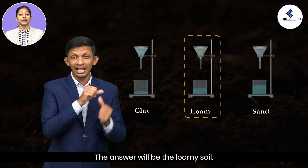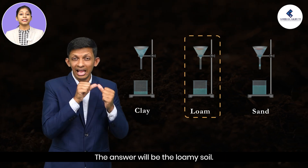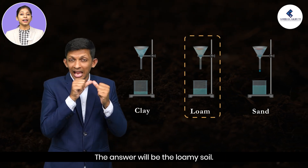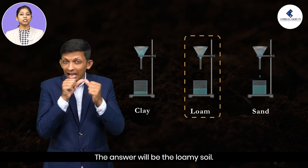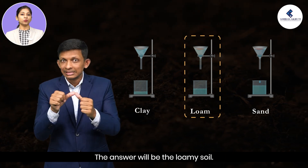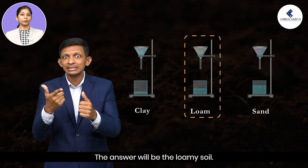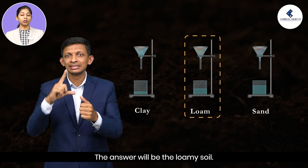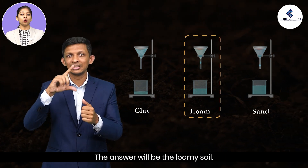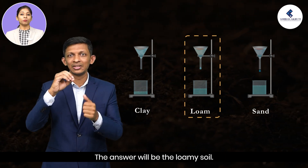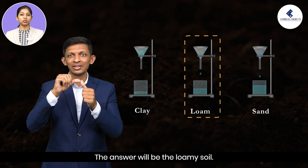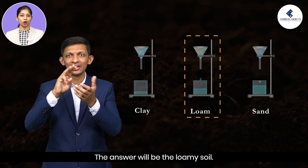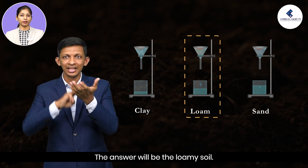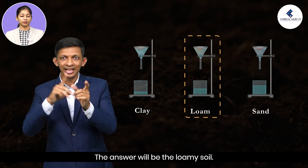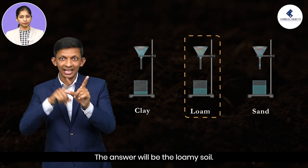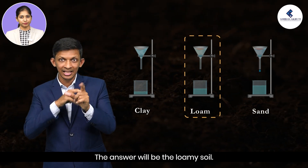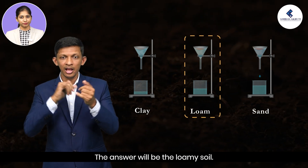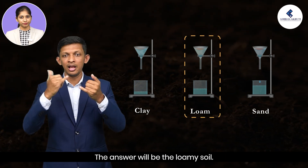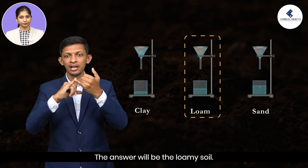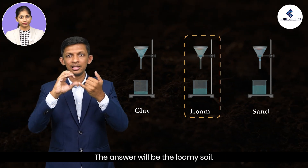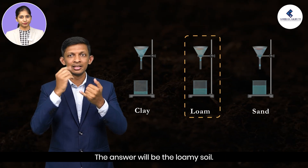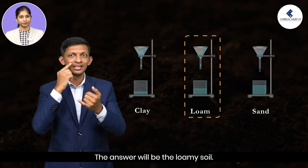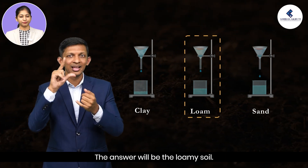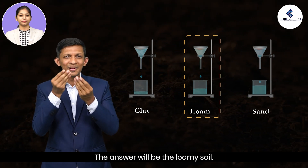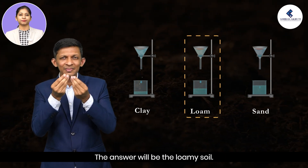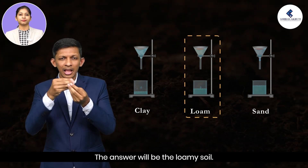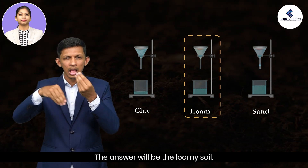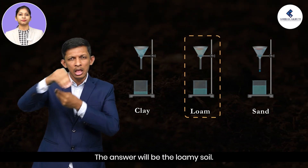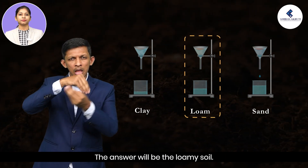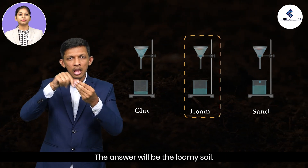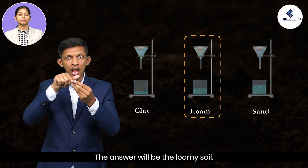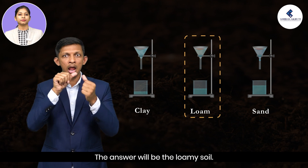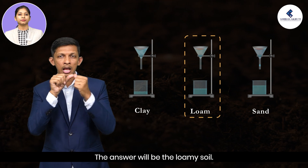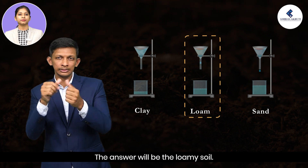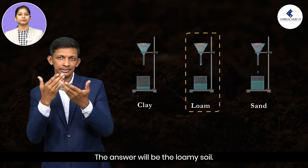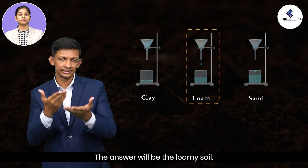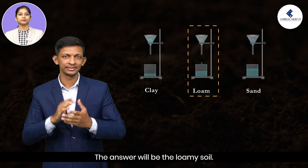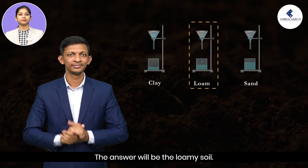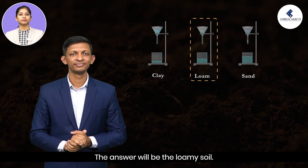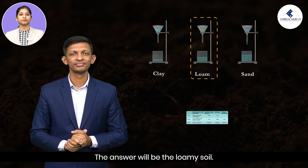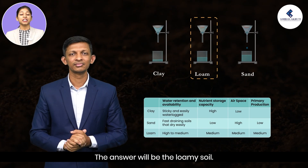The answer will be the loamy soil.